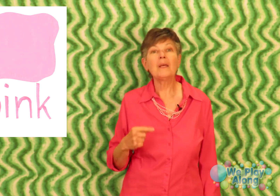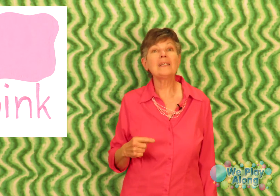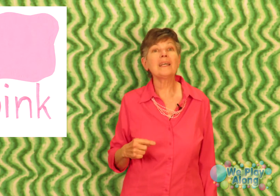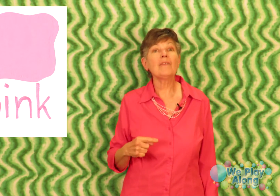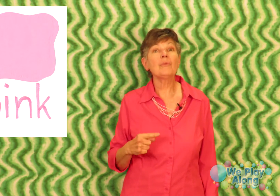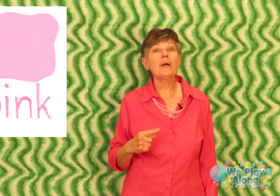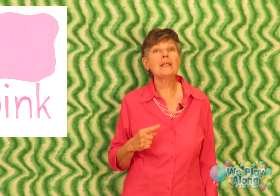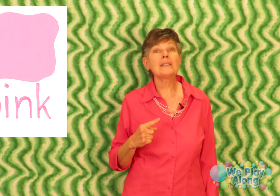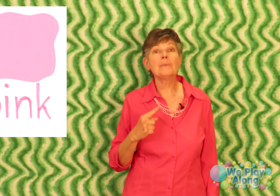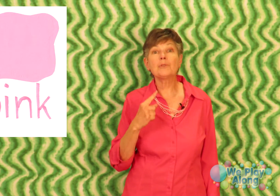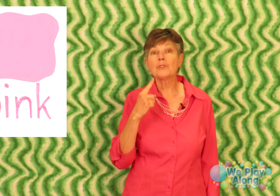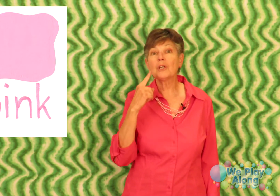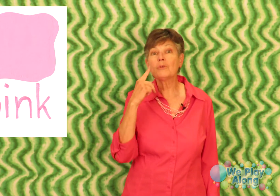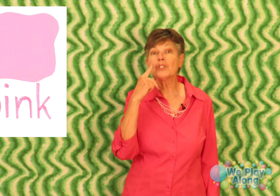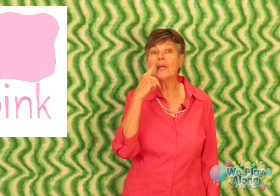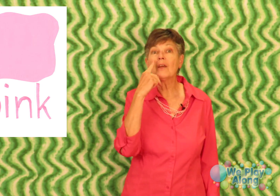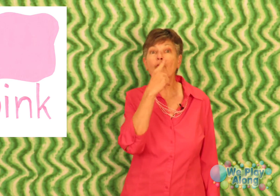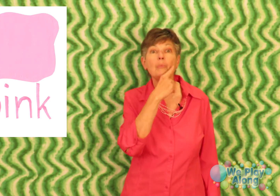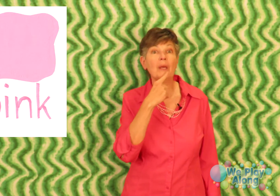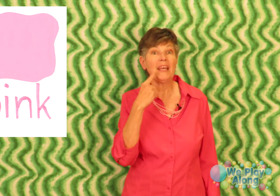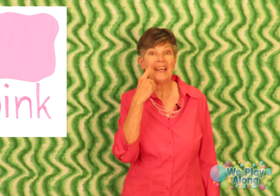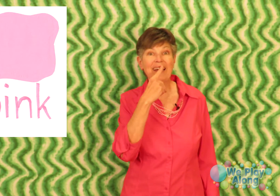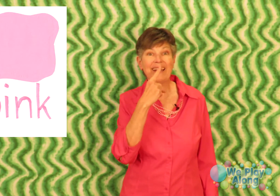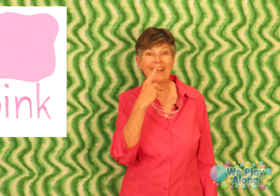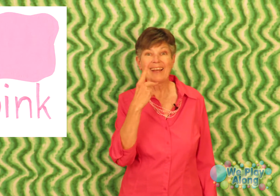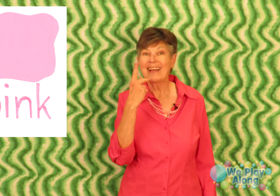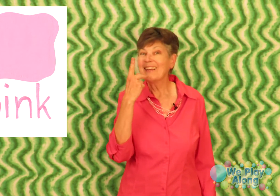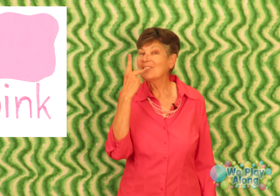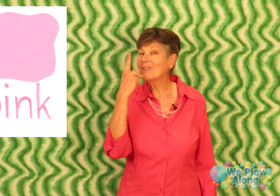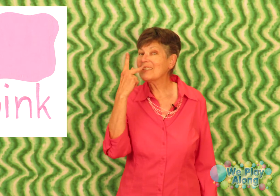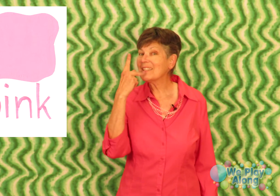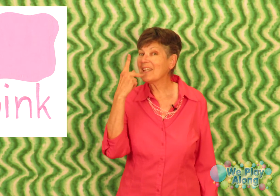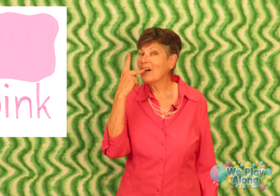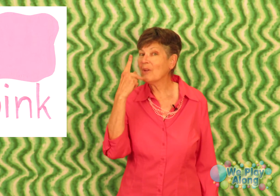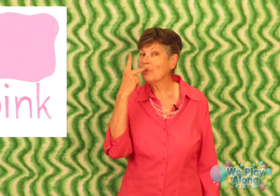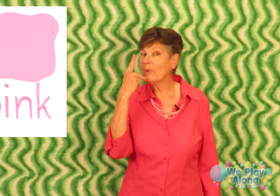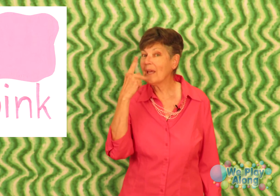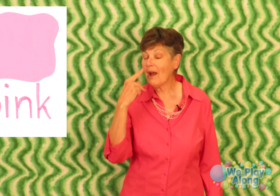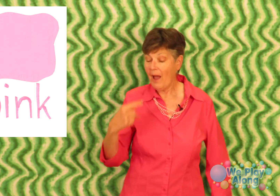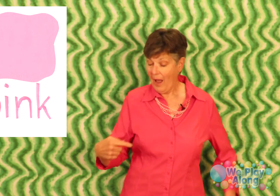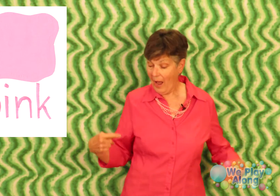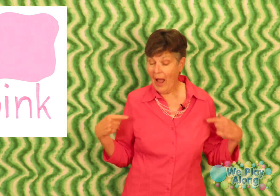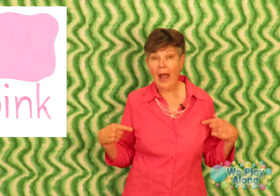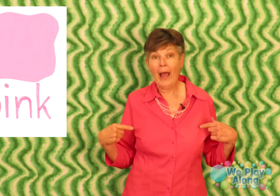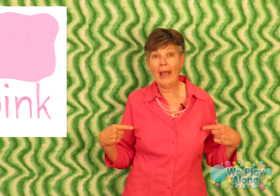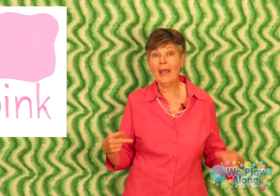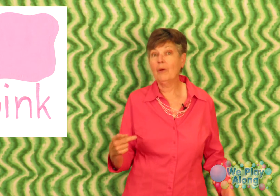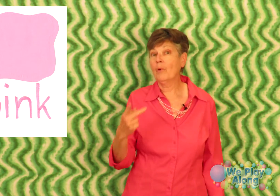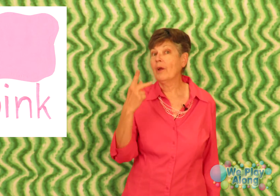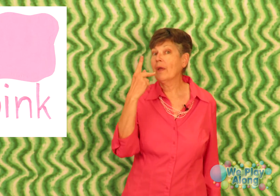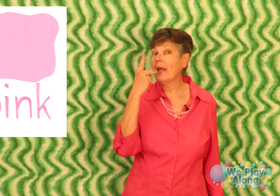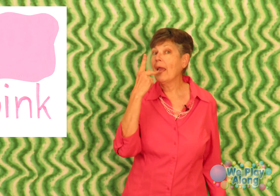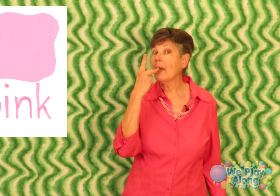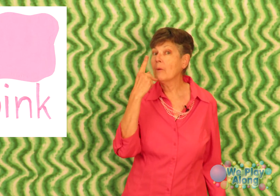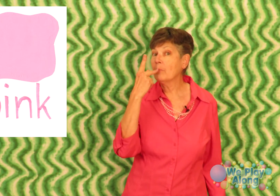because everybody's lips are some shade of pink. So this is the color pink. I am wearing a